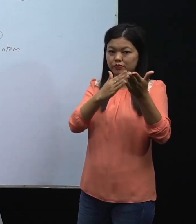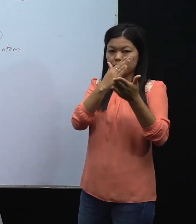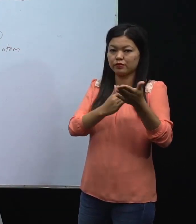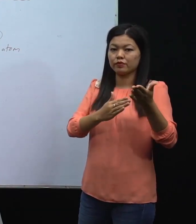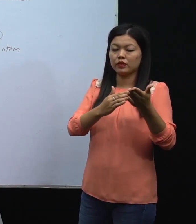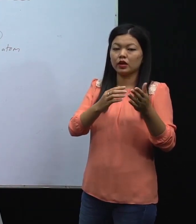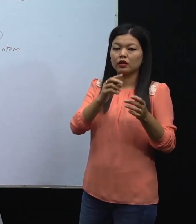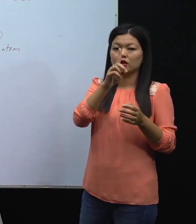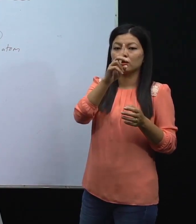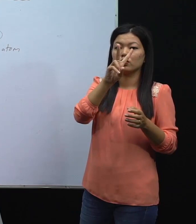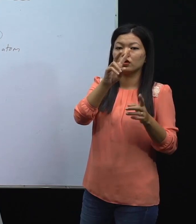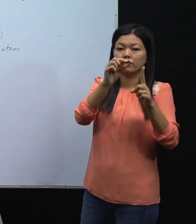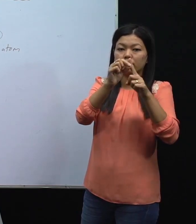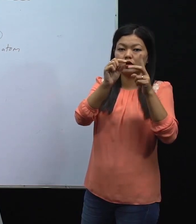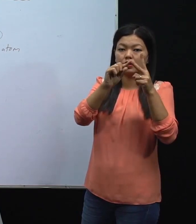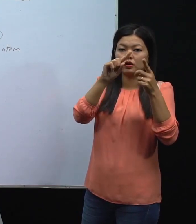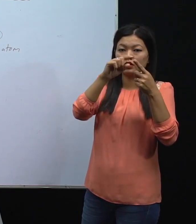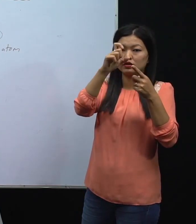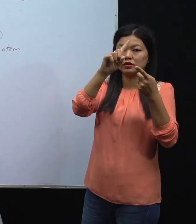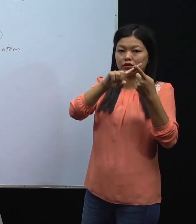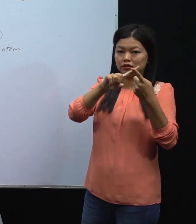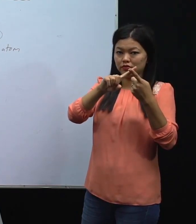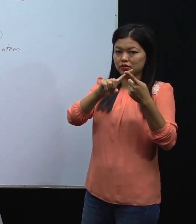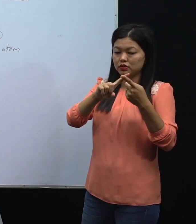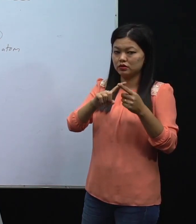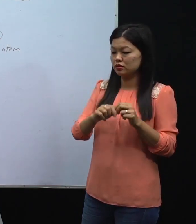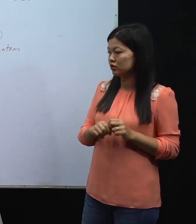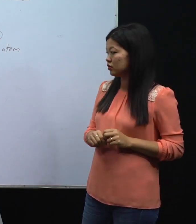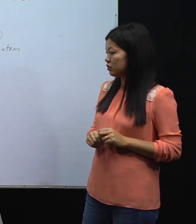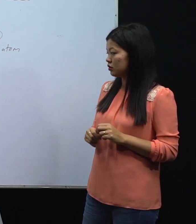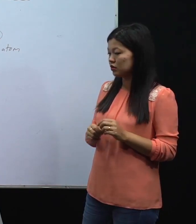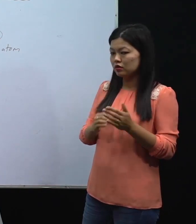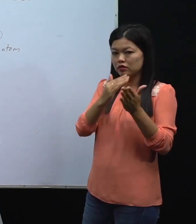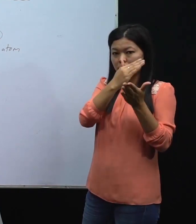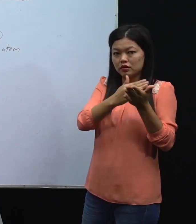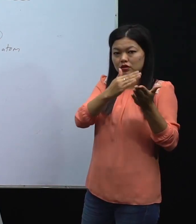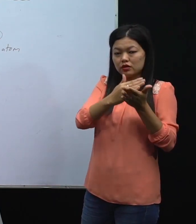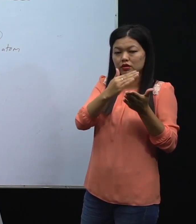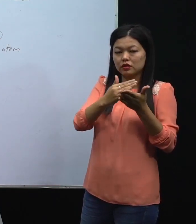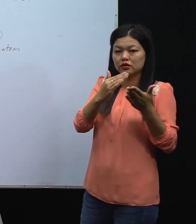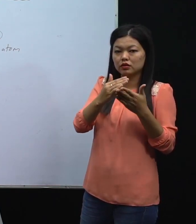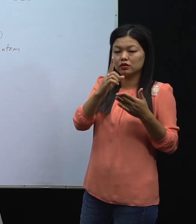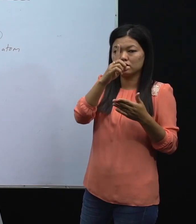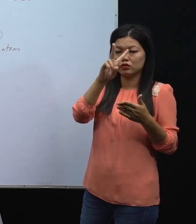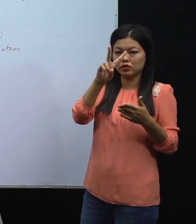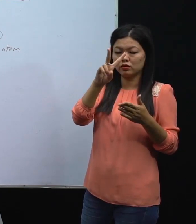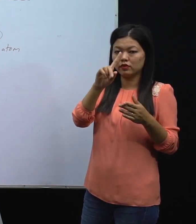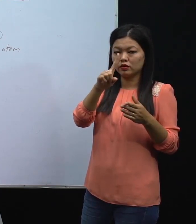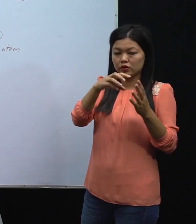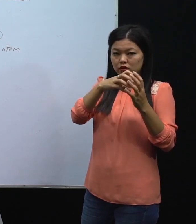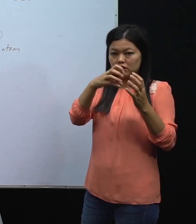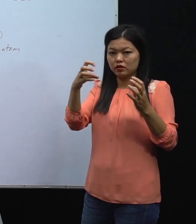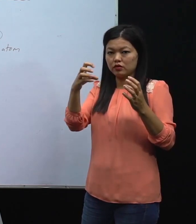pieces, from one watermelon you just take one slice, okay, out of 12 slice you take one slice. So we are taking example